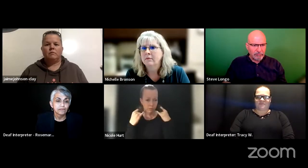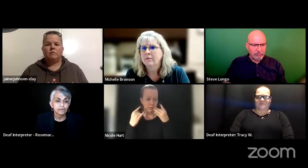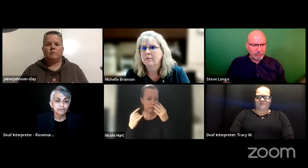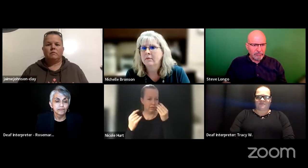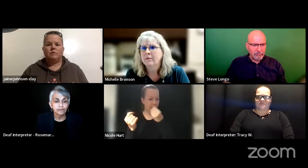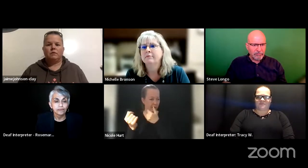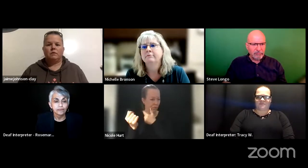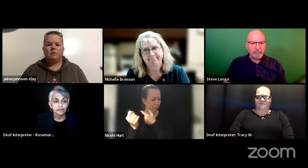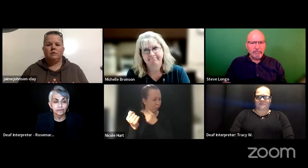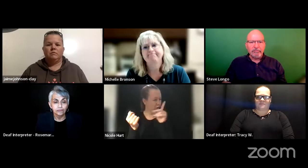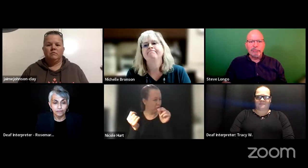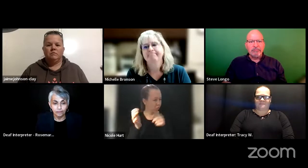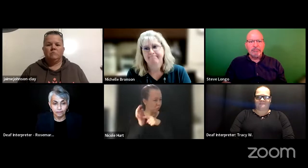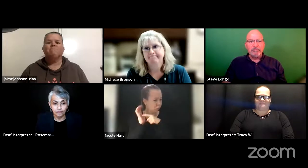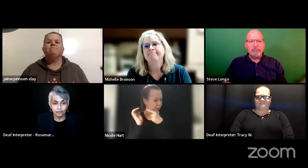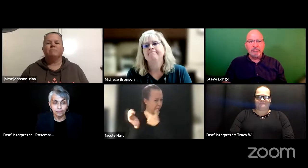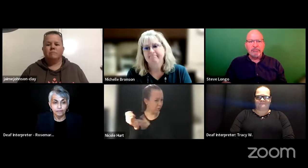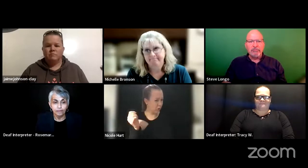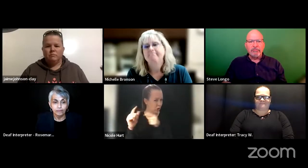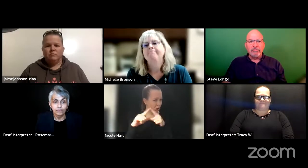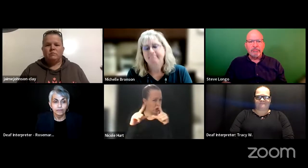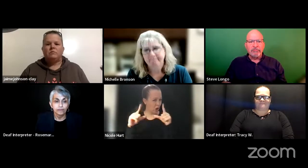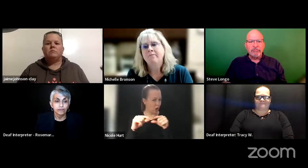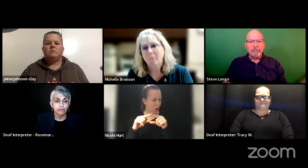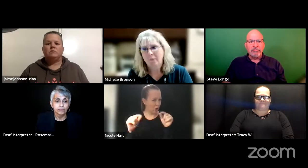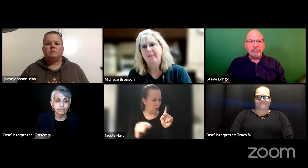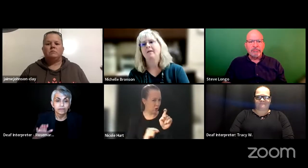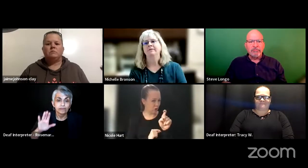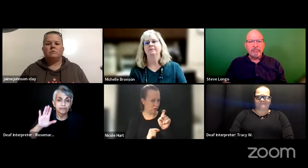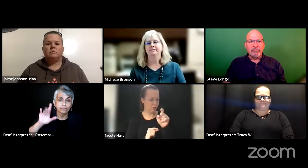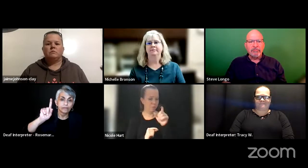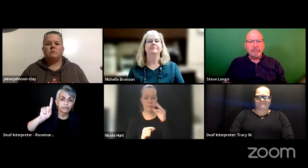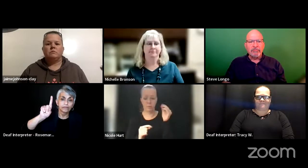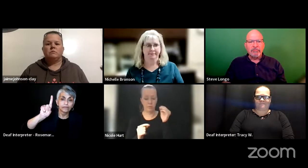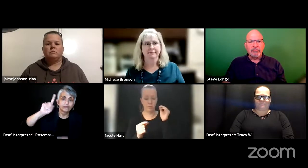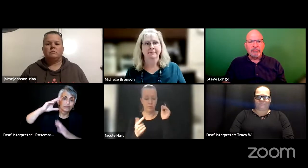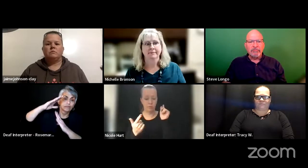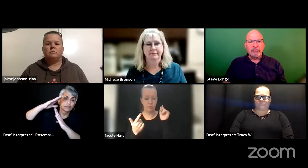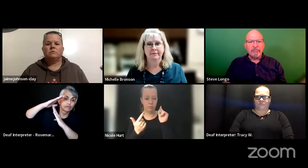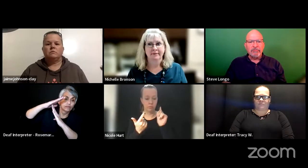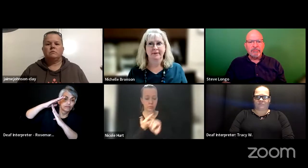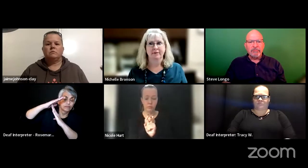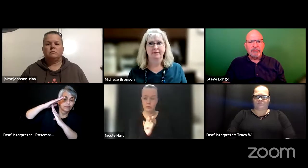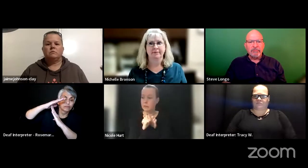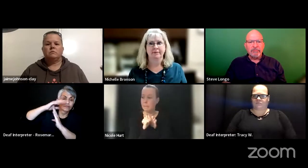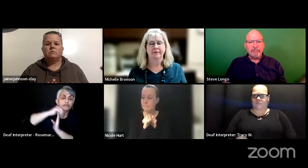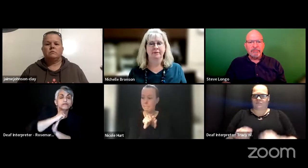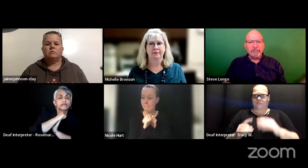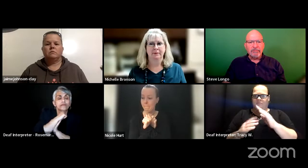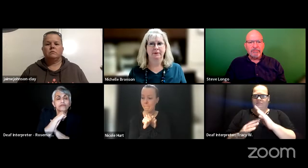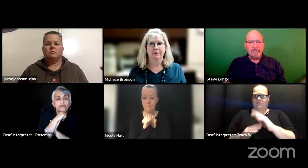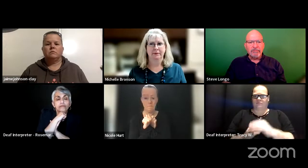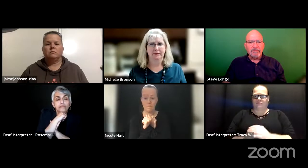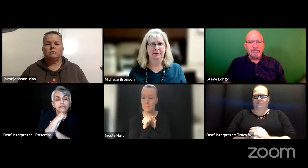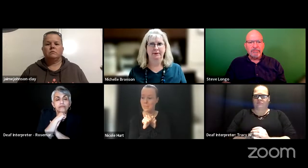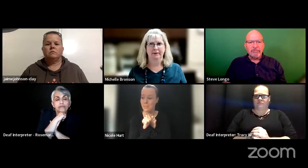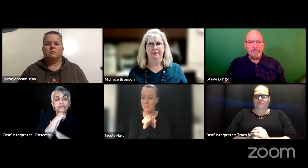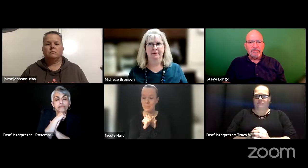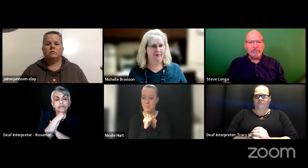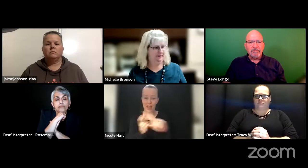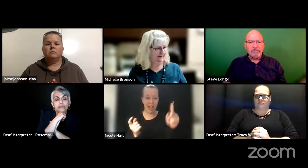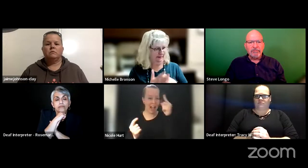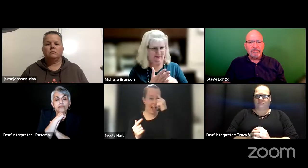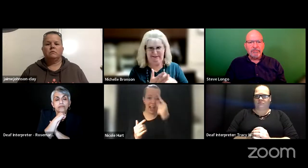Now, with clients coming into the agency, making an appointment, are we requiring a vaccine card, or are we